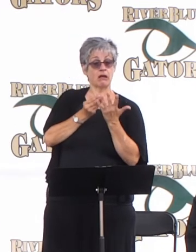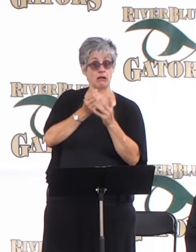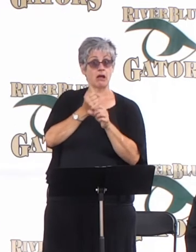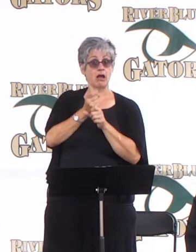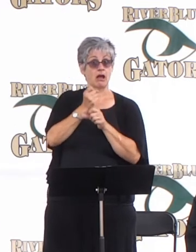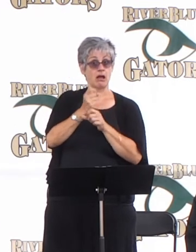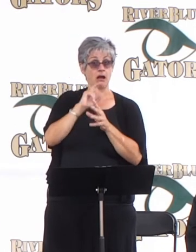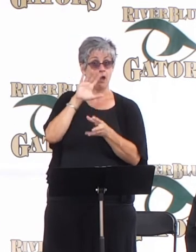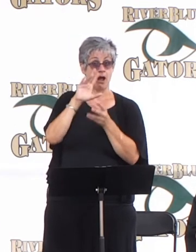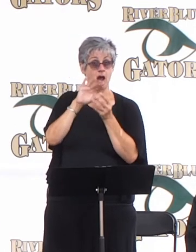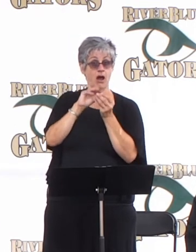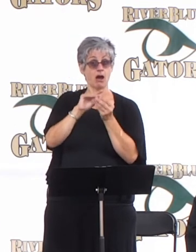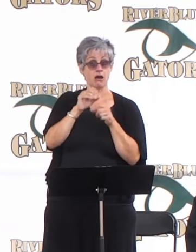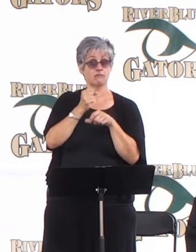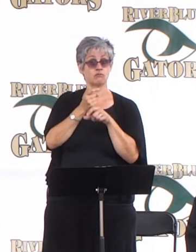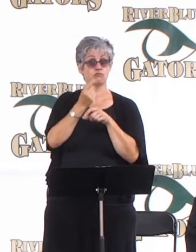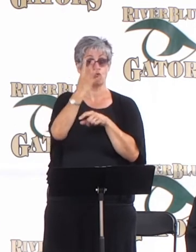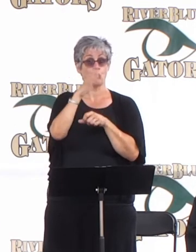could total